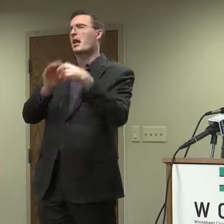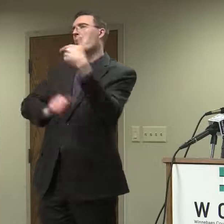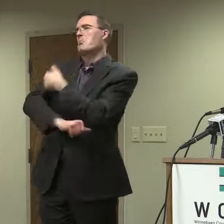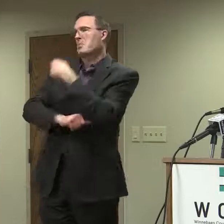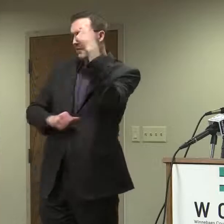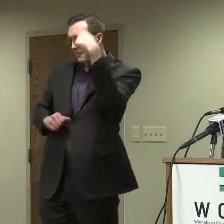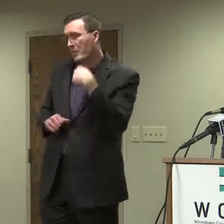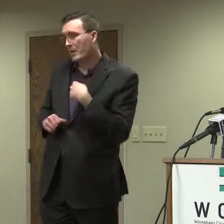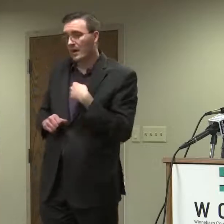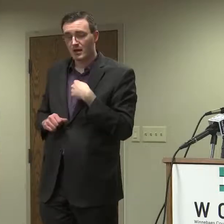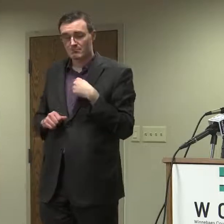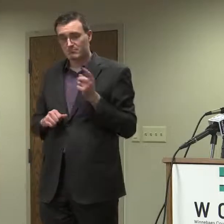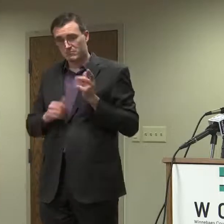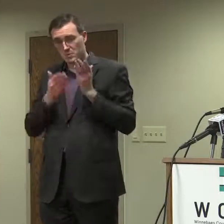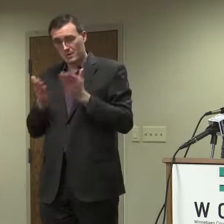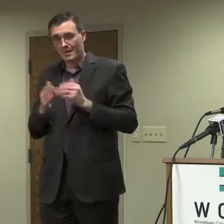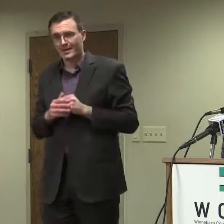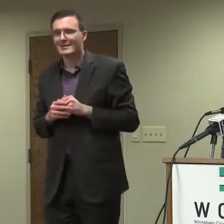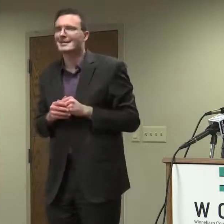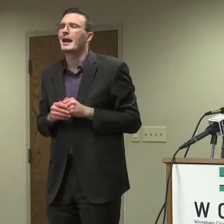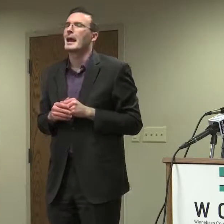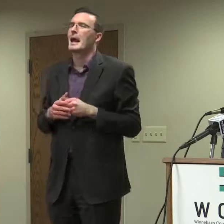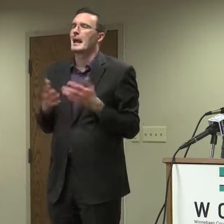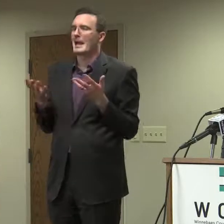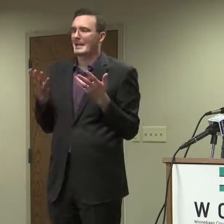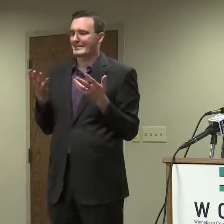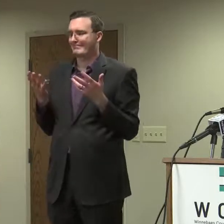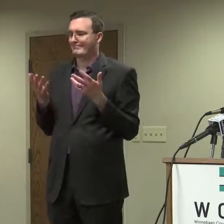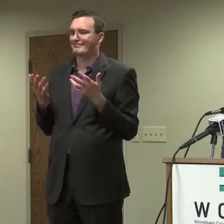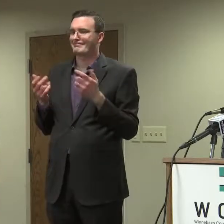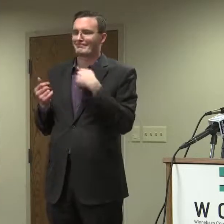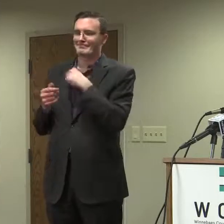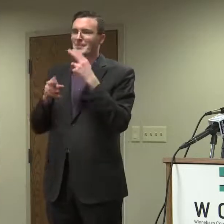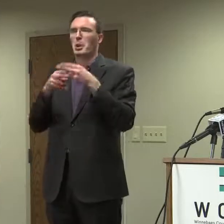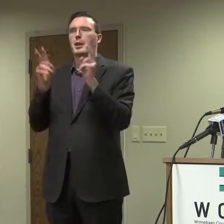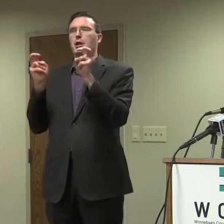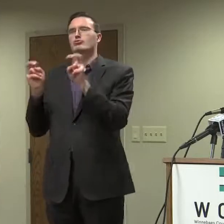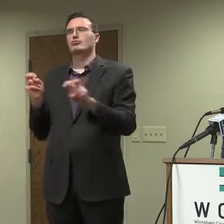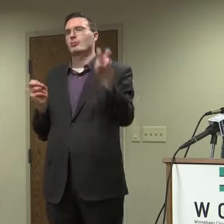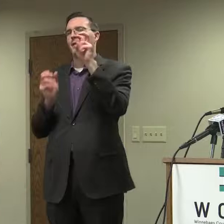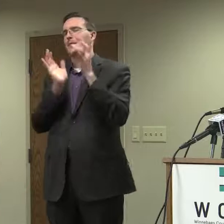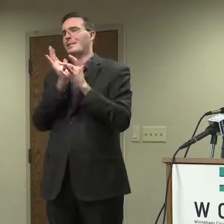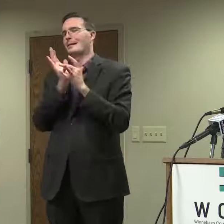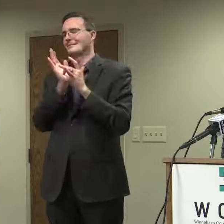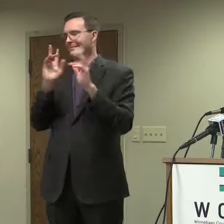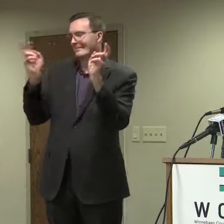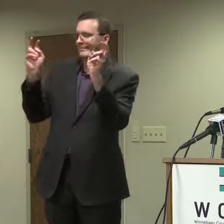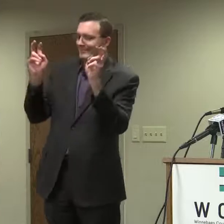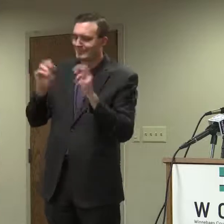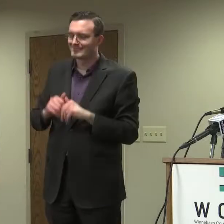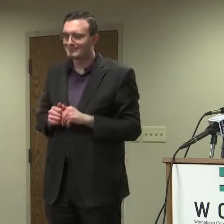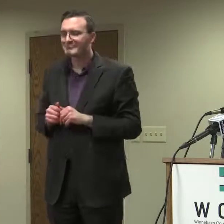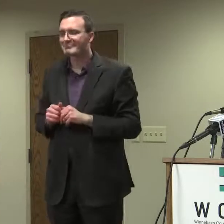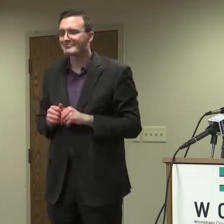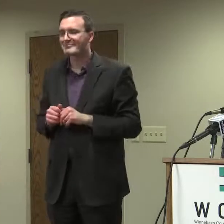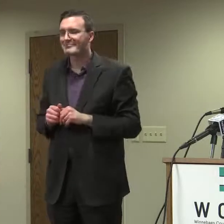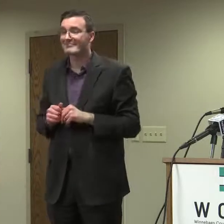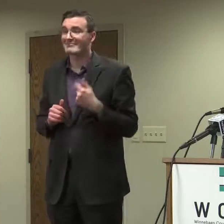So residents, we're going to call that travel medicine, or, do we recommend that?